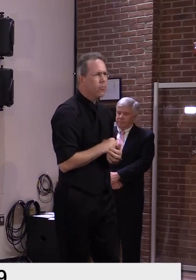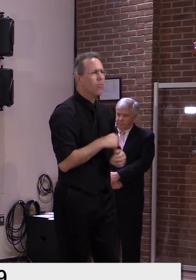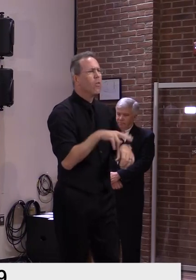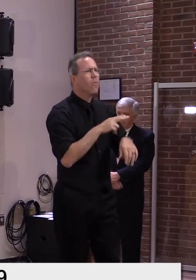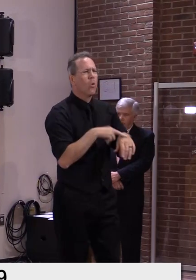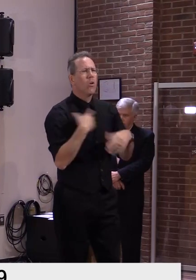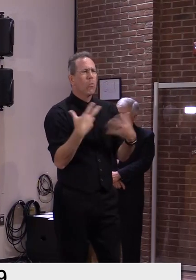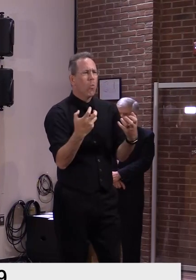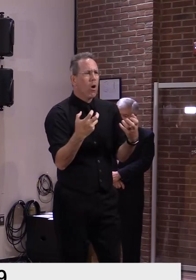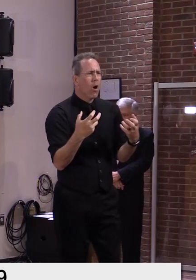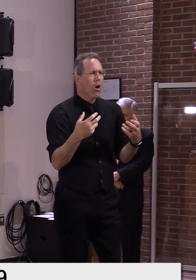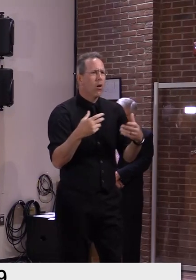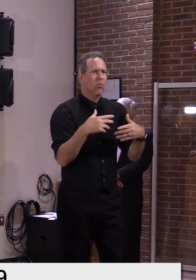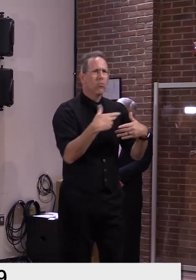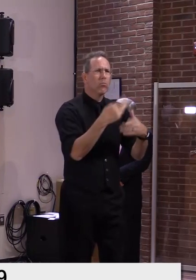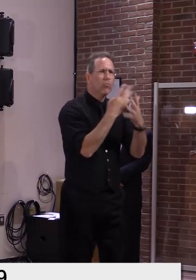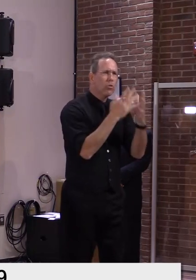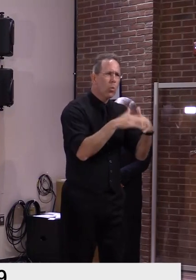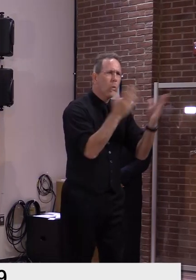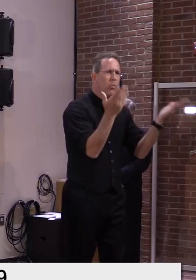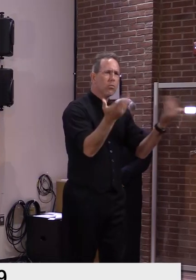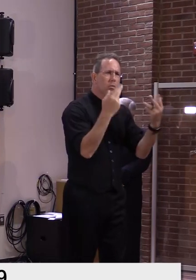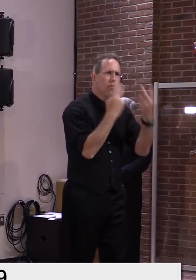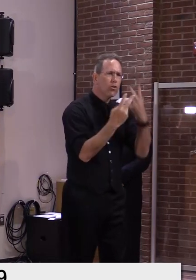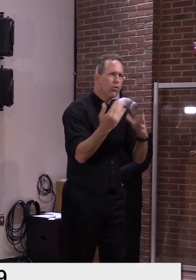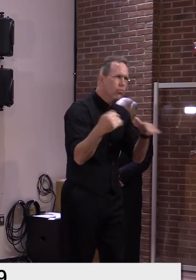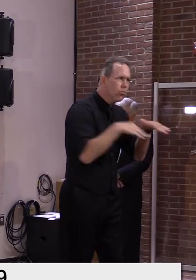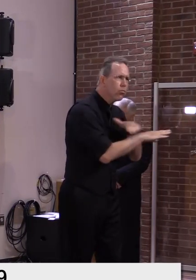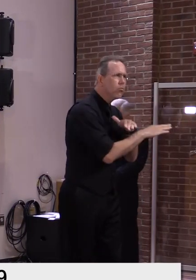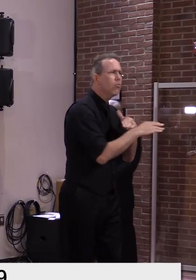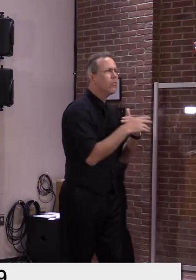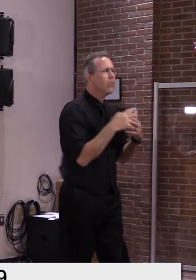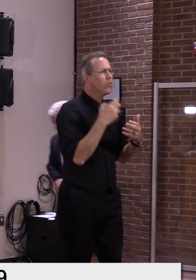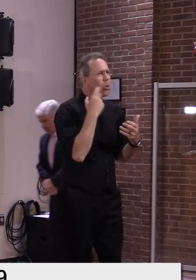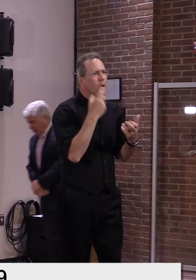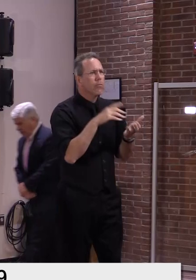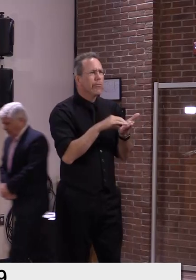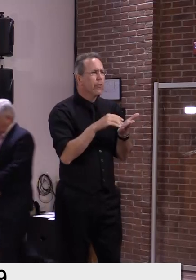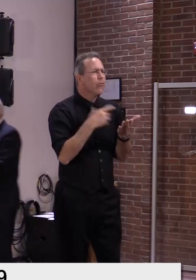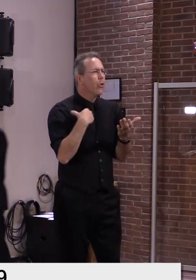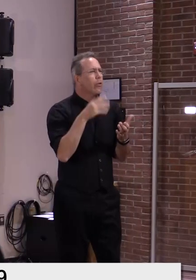up in terms of programming and so forth. Secretary Smith.